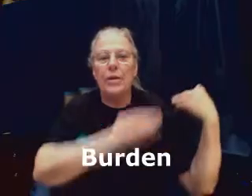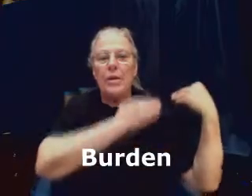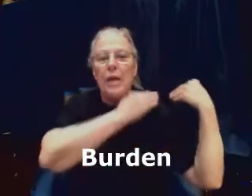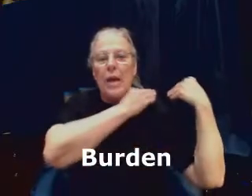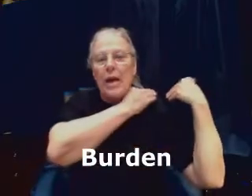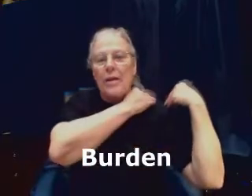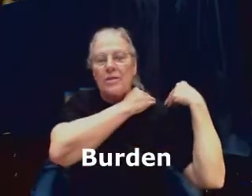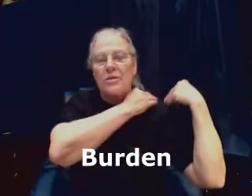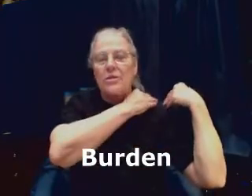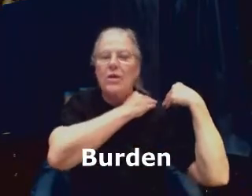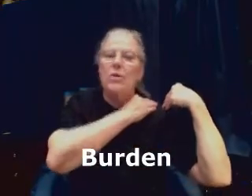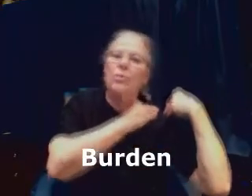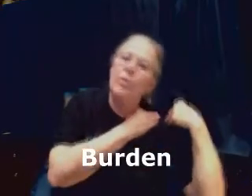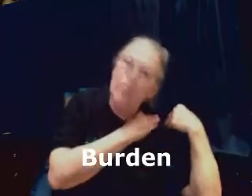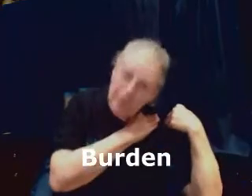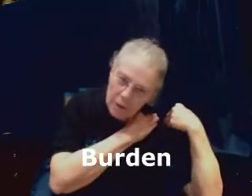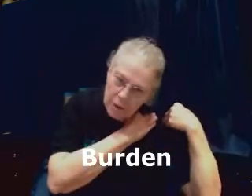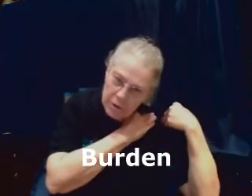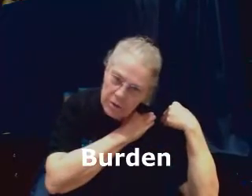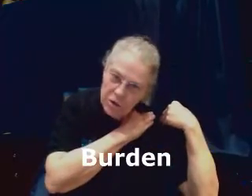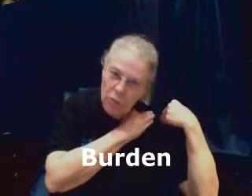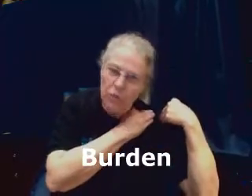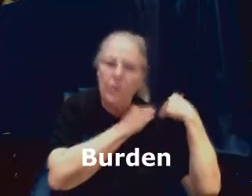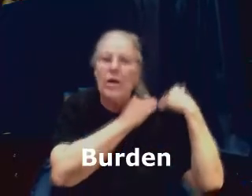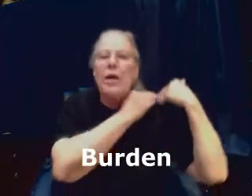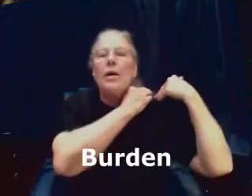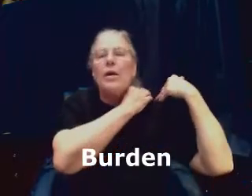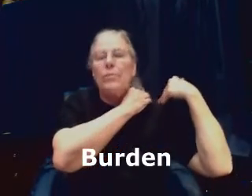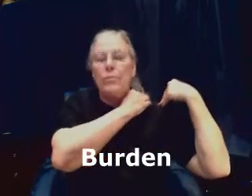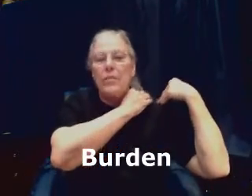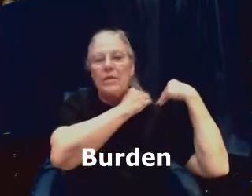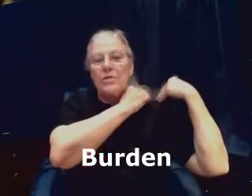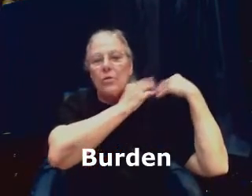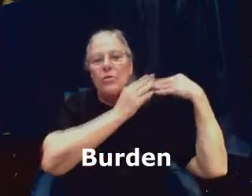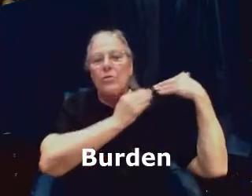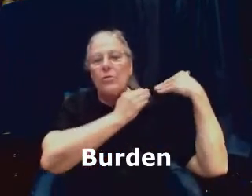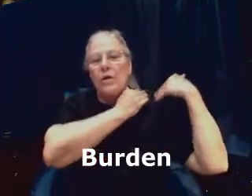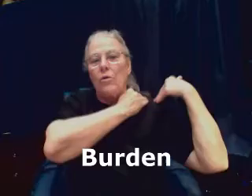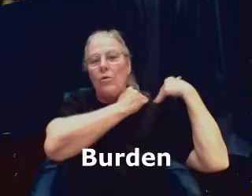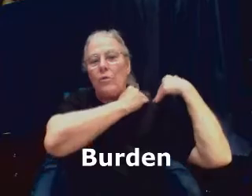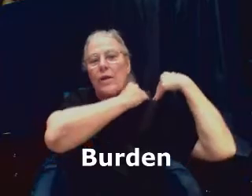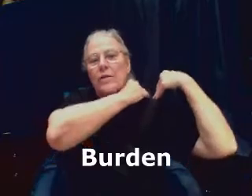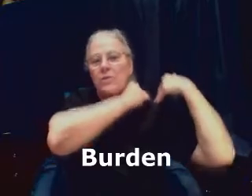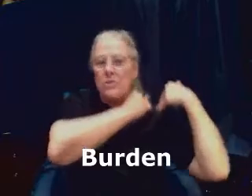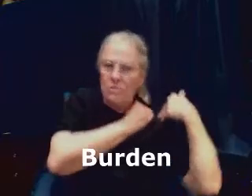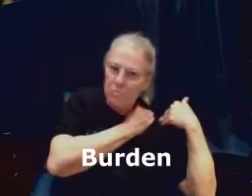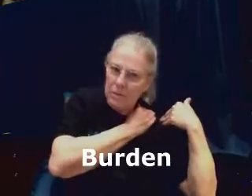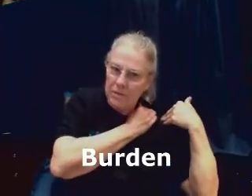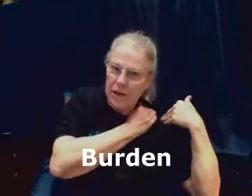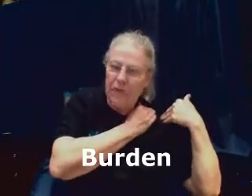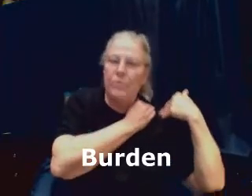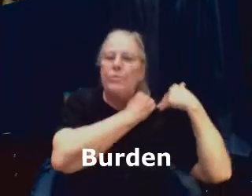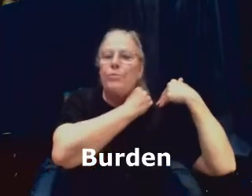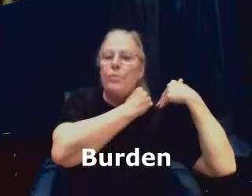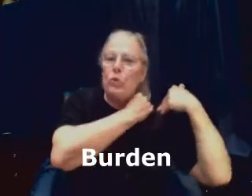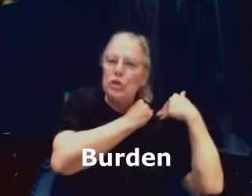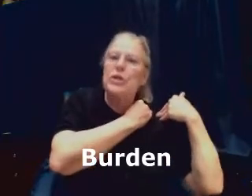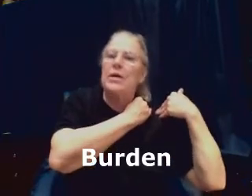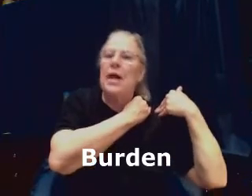Burden, and it's just like you're putting it on your shoulder, so you get a hold and just it's like you're pushing down,